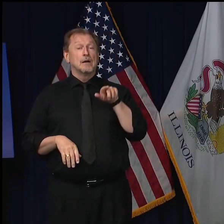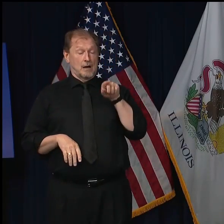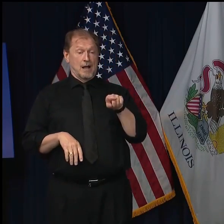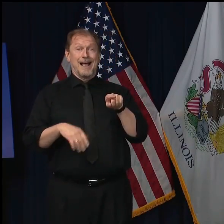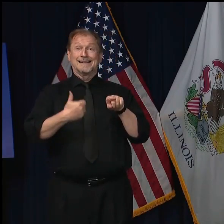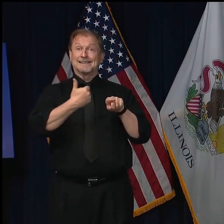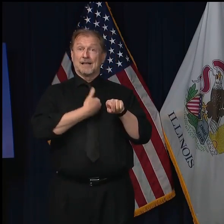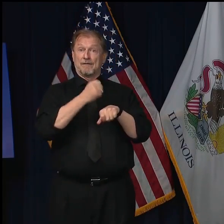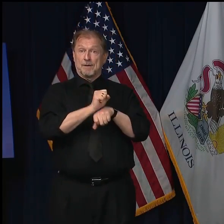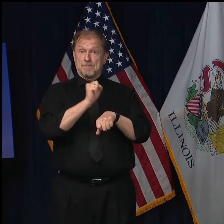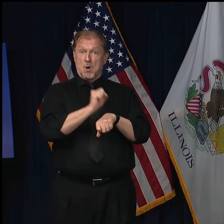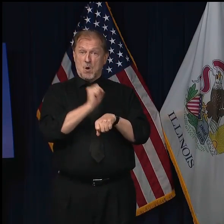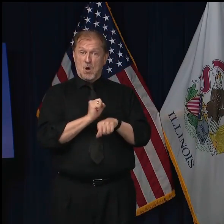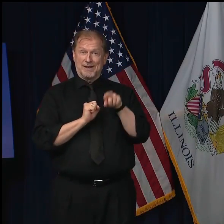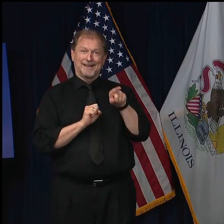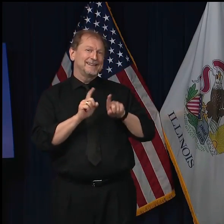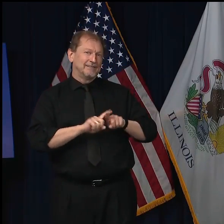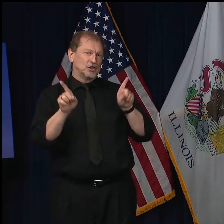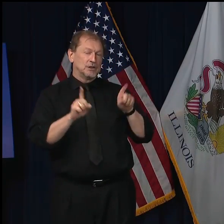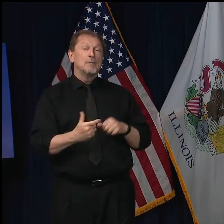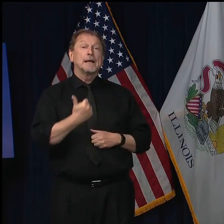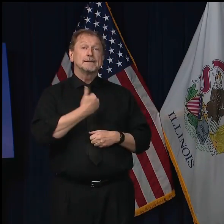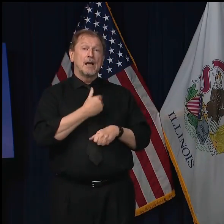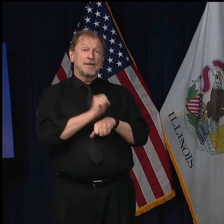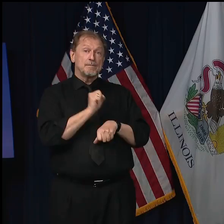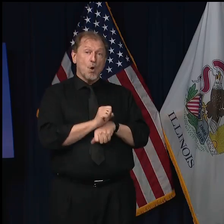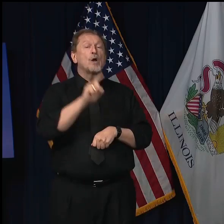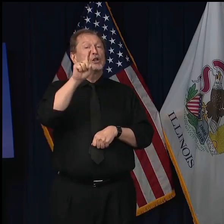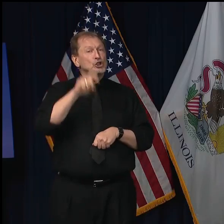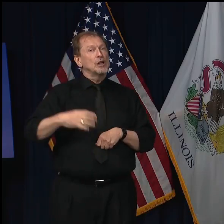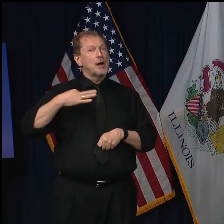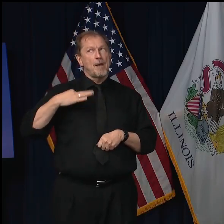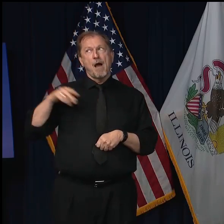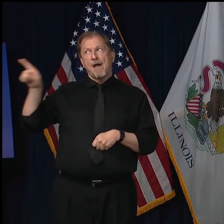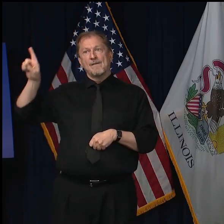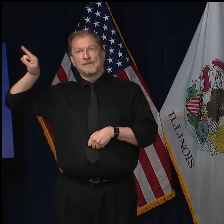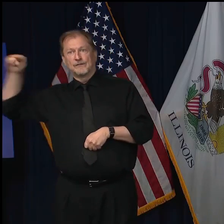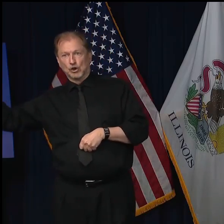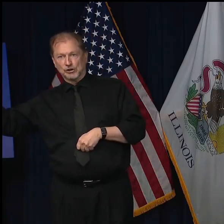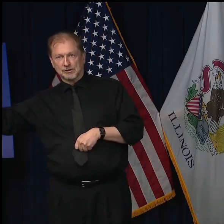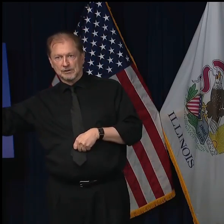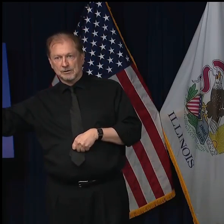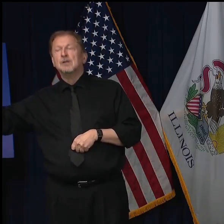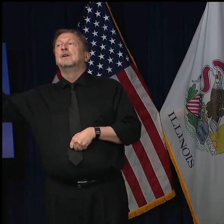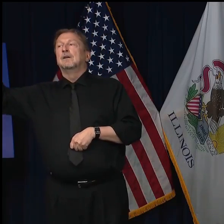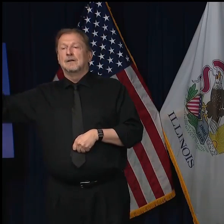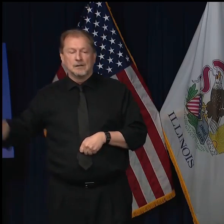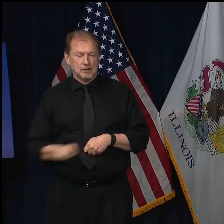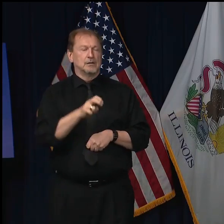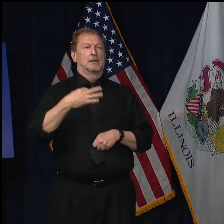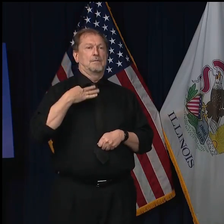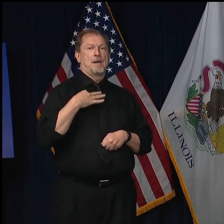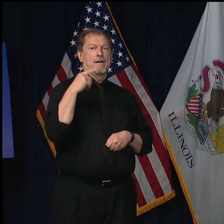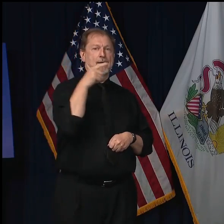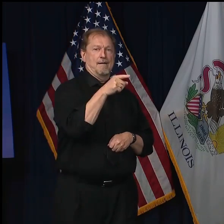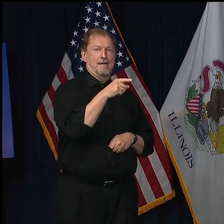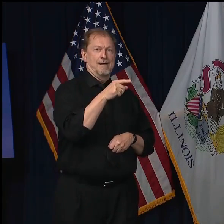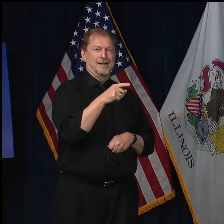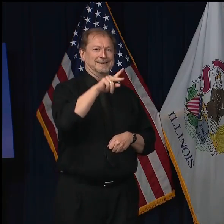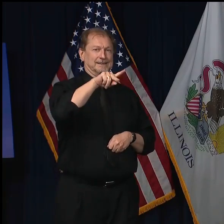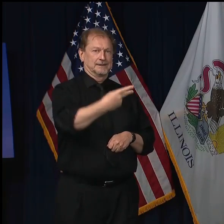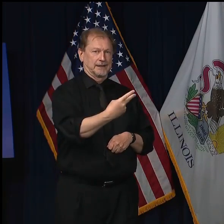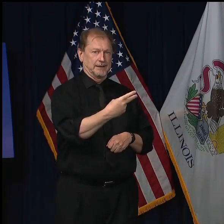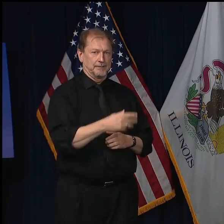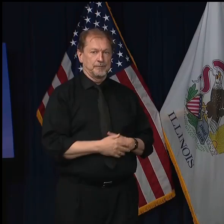Monday, and I encourage you to do so. That's because the federal government requires that workers who believe they may be eligible